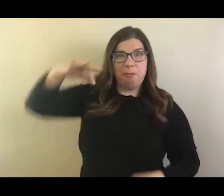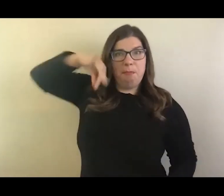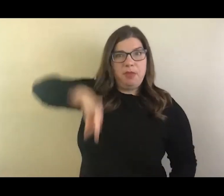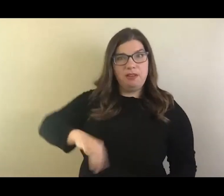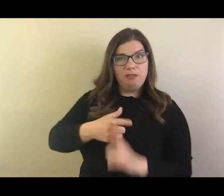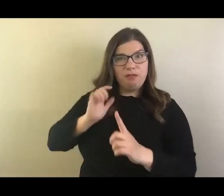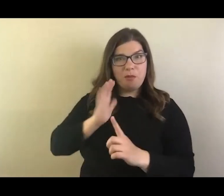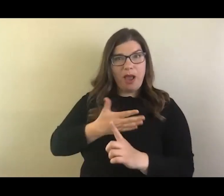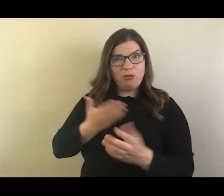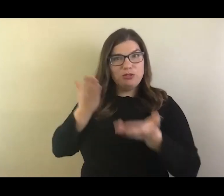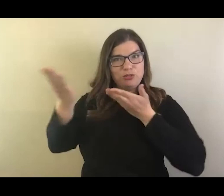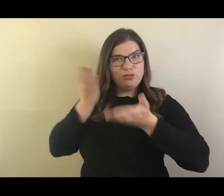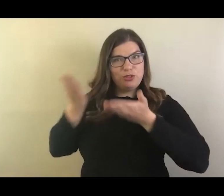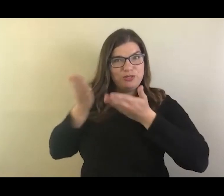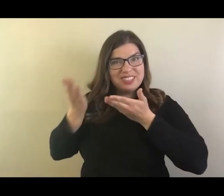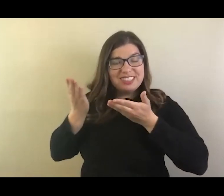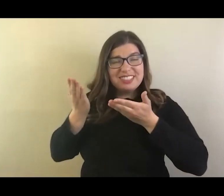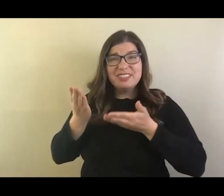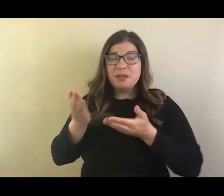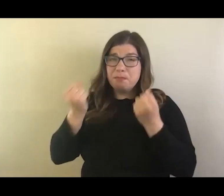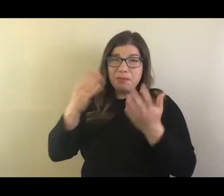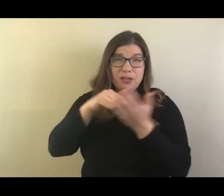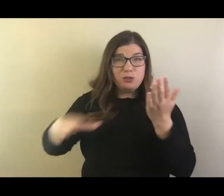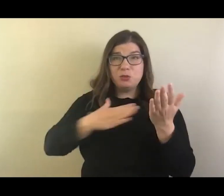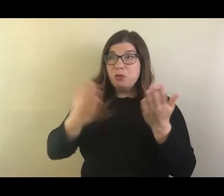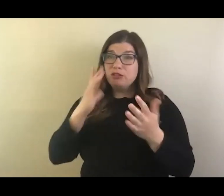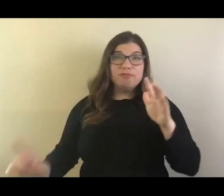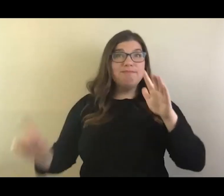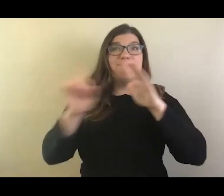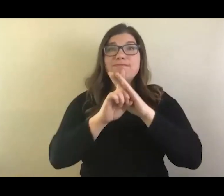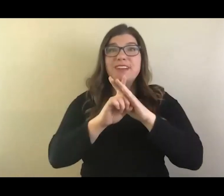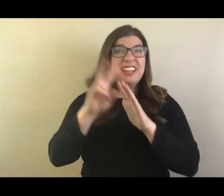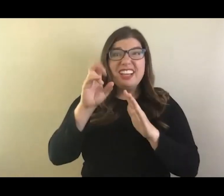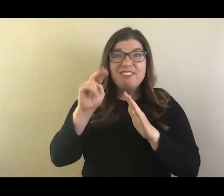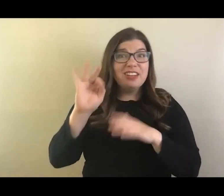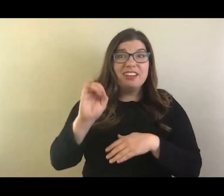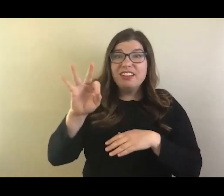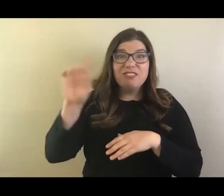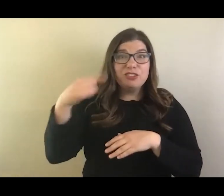provide. Students are always welcome to stop by, even if it's just with a quick hello.